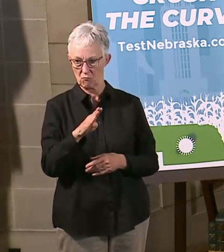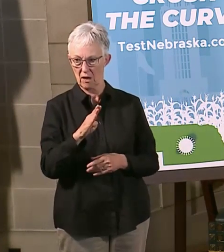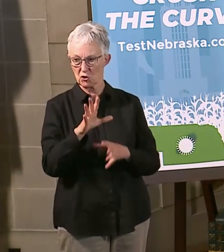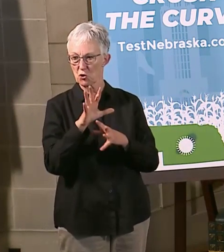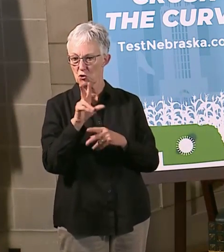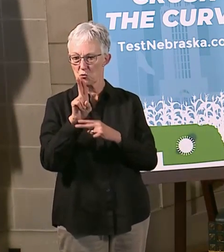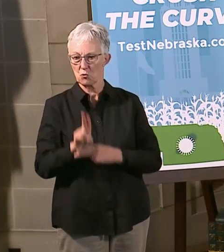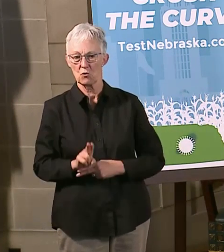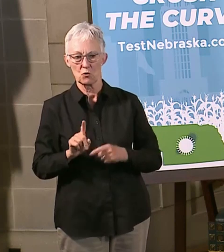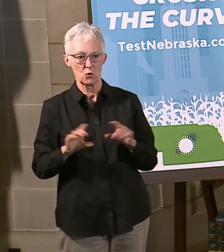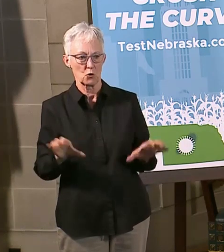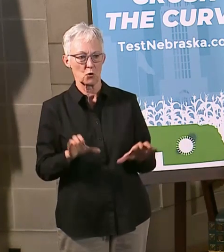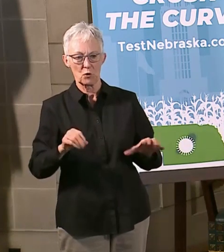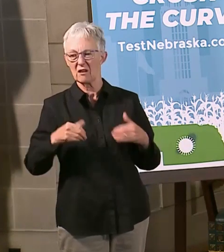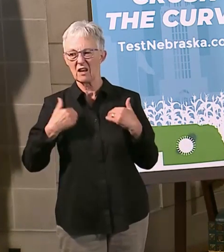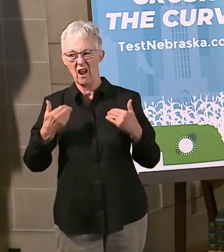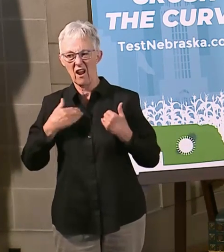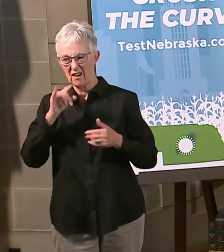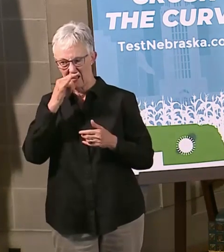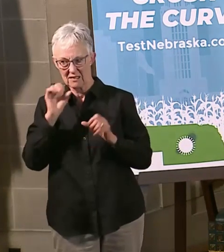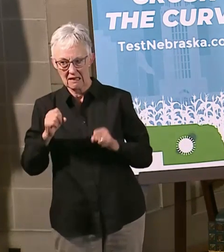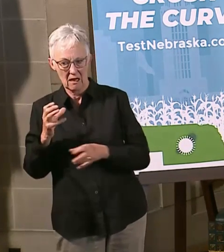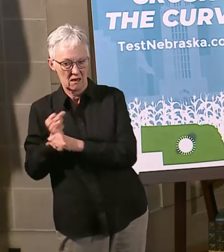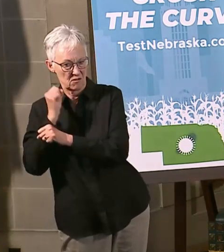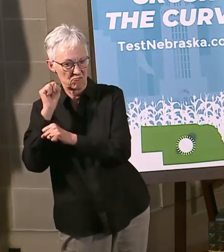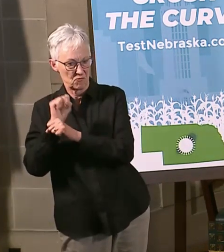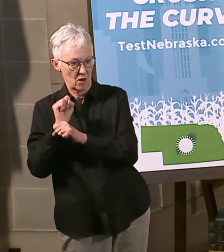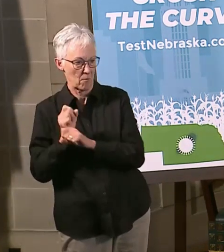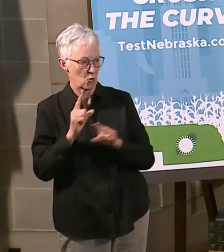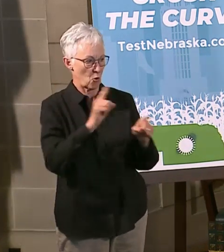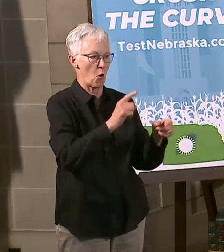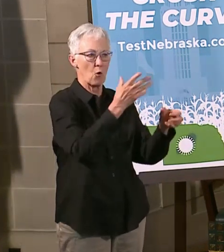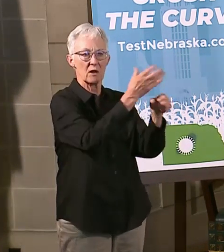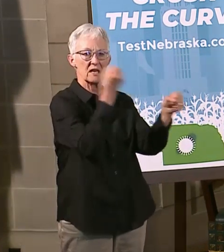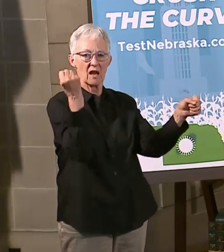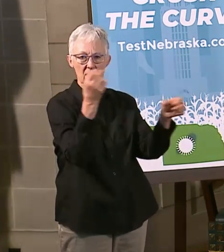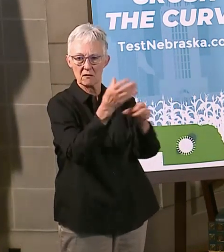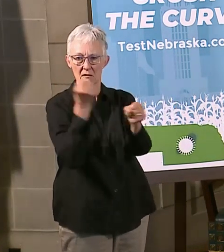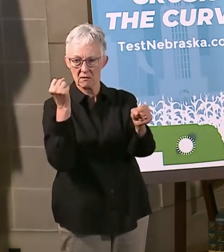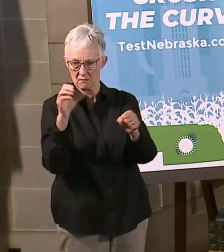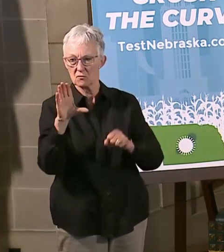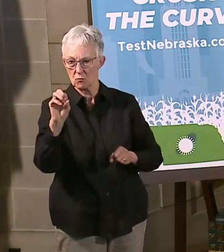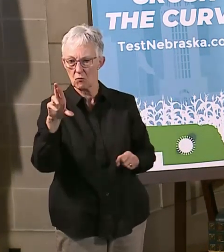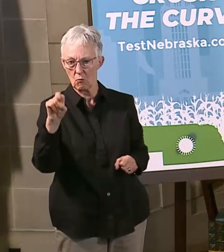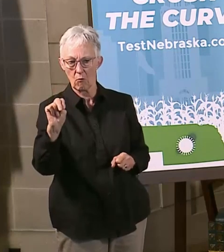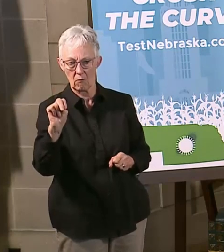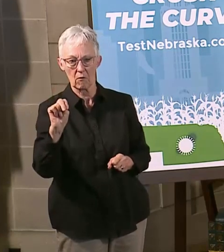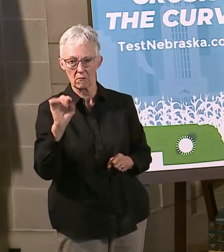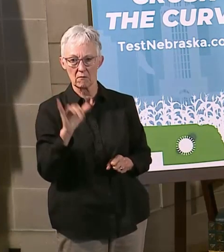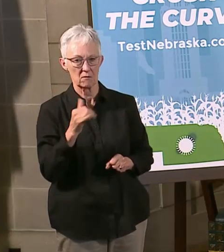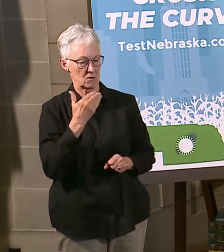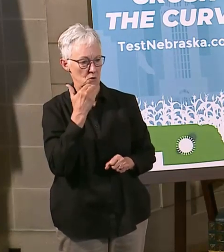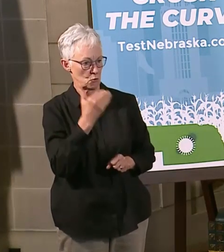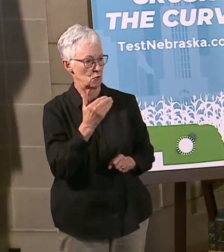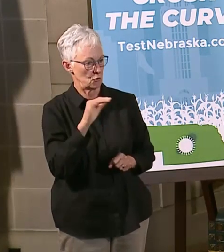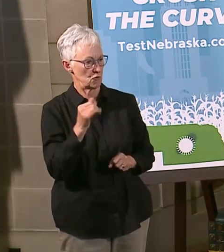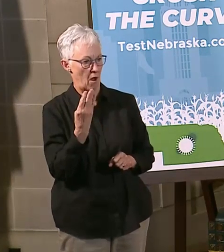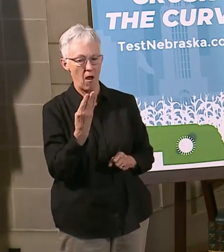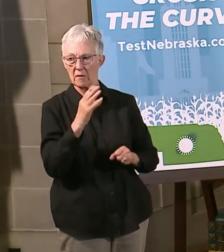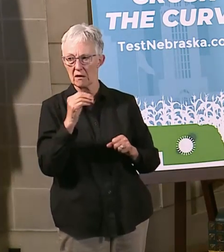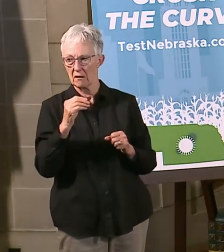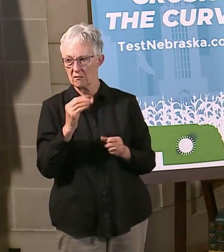the opportunity to get that job, helps teachers and so forth over the summer as well. So detasseling is just a part of our culture